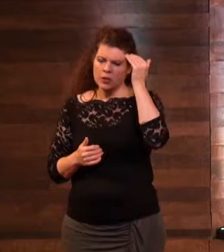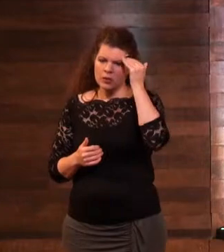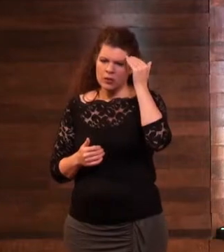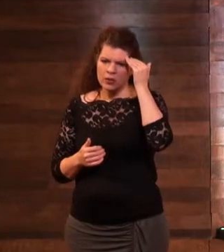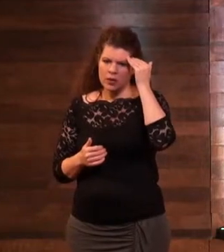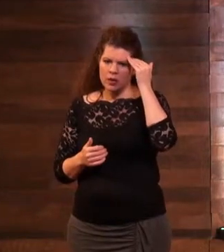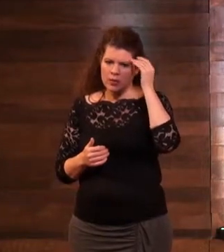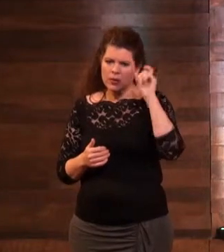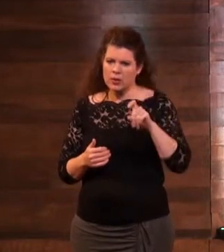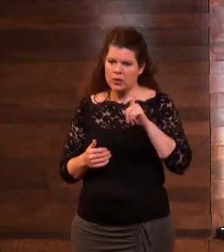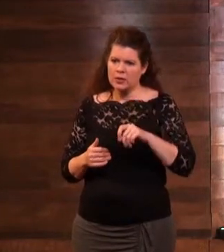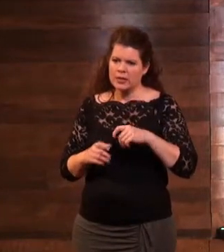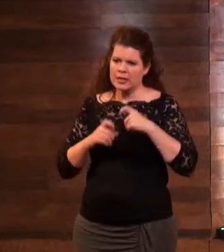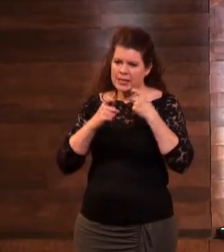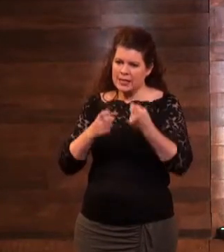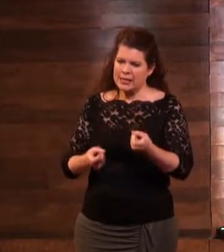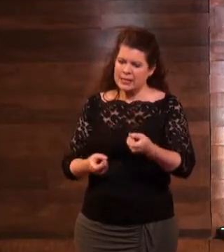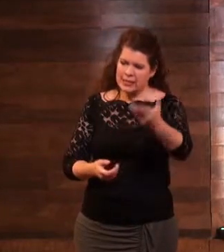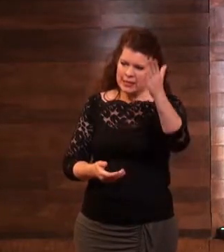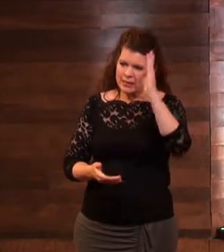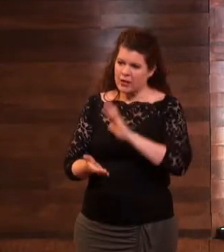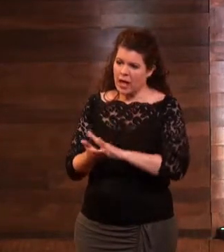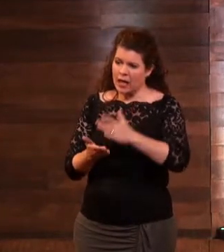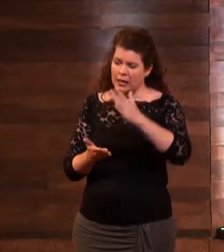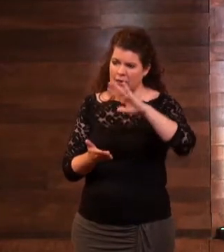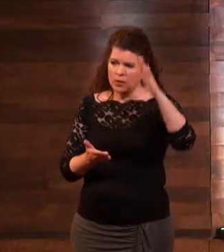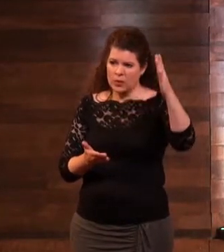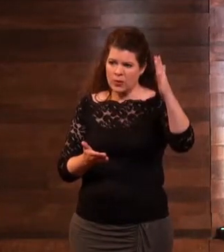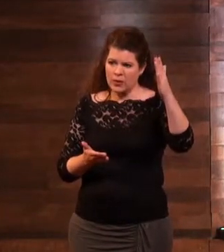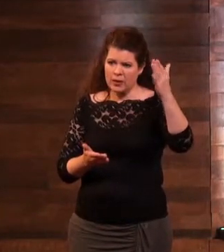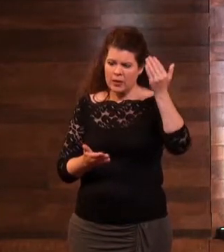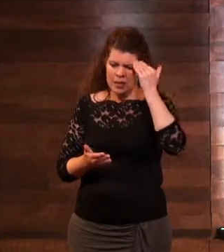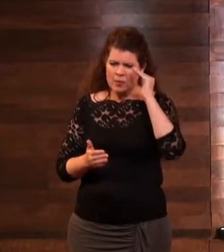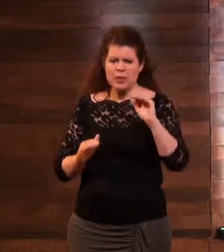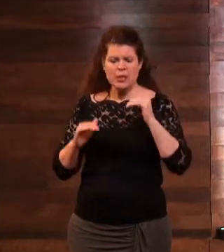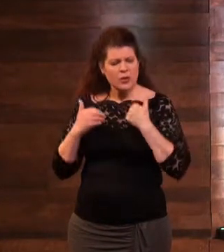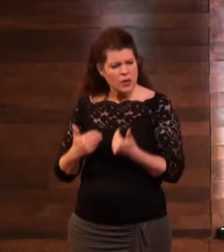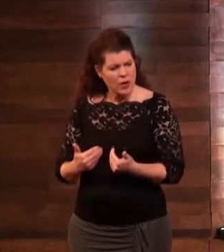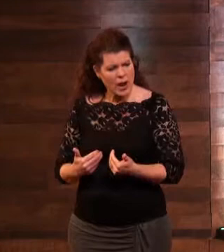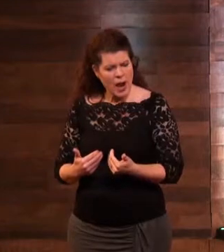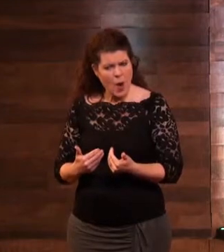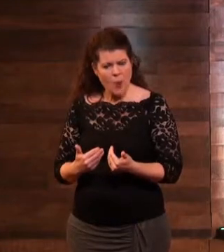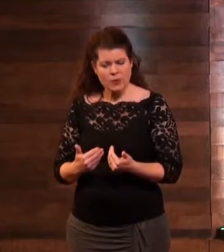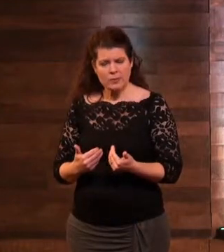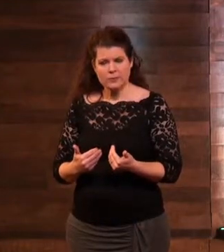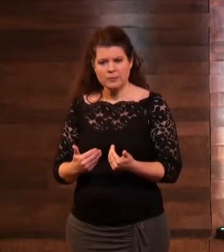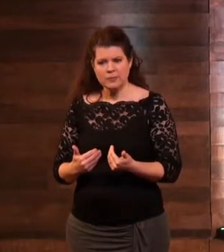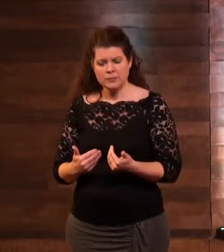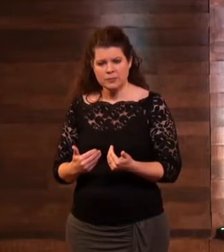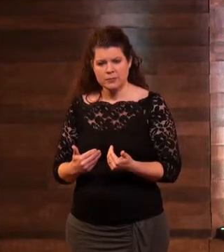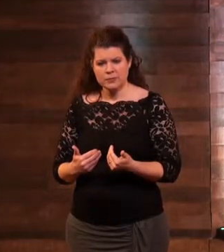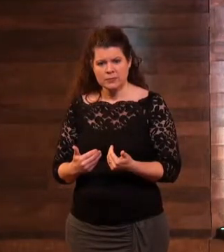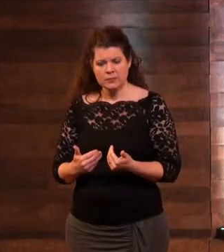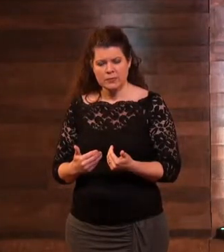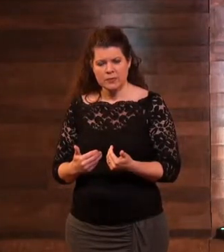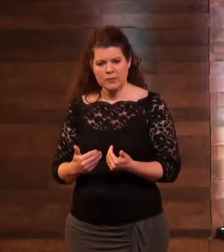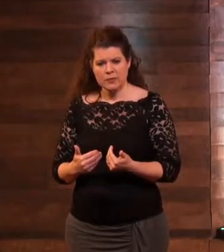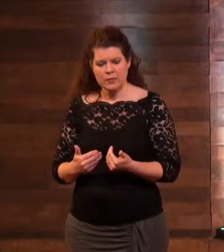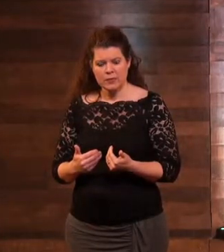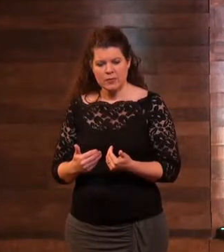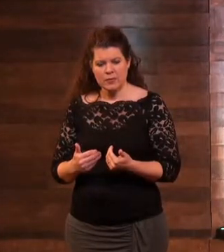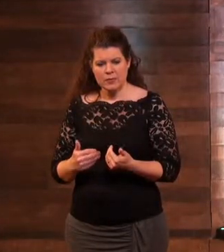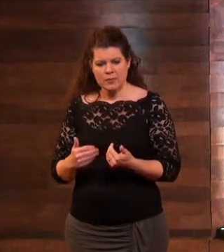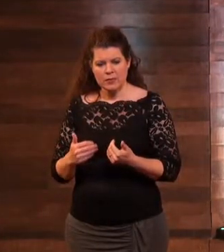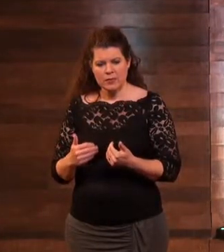him the glory, but you're not really sure how, because you know he's going to come through, and you've just got to figure out how to